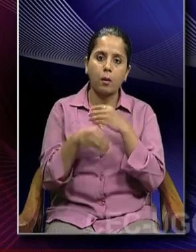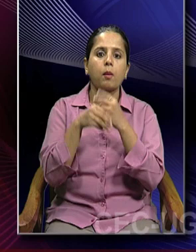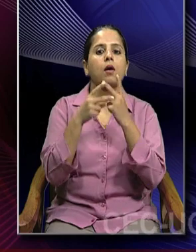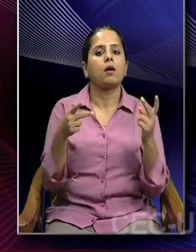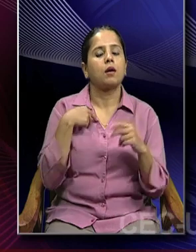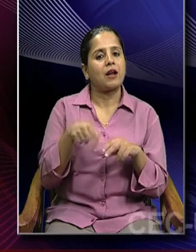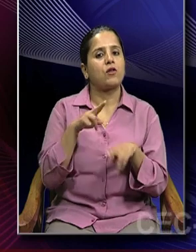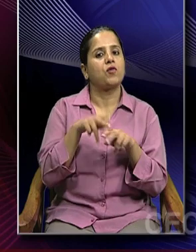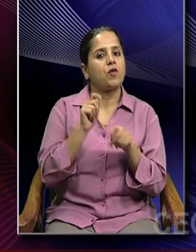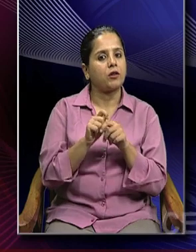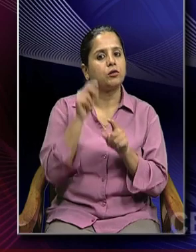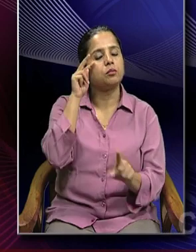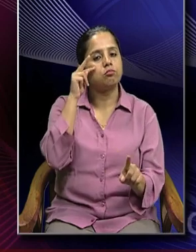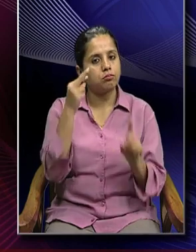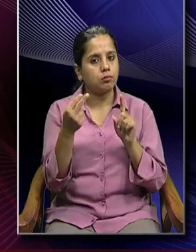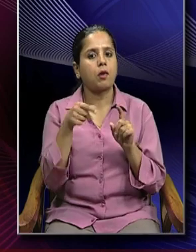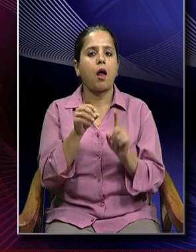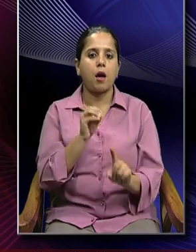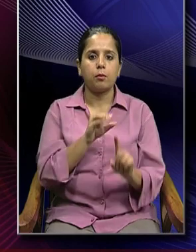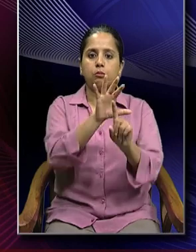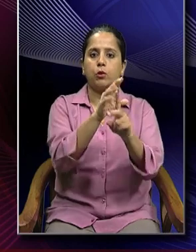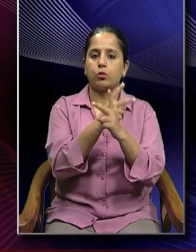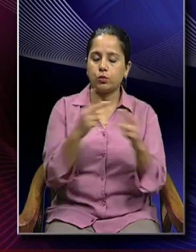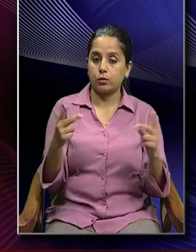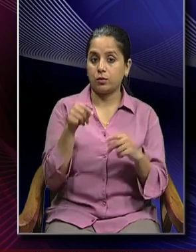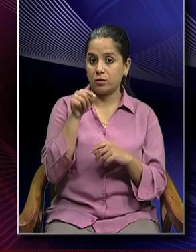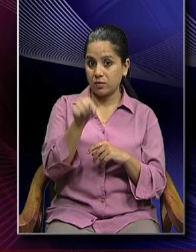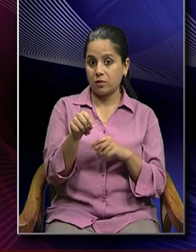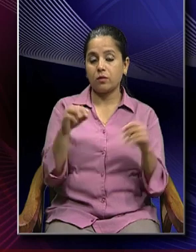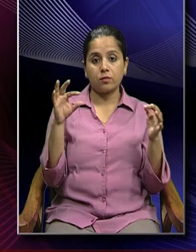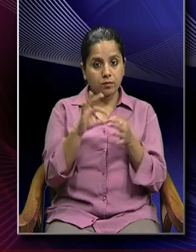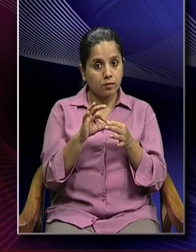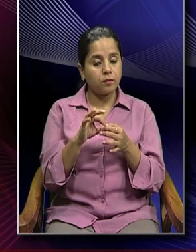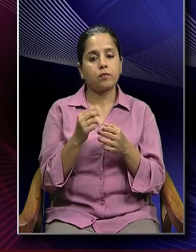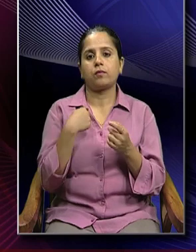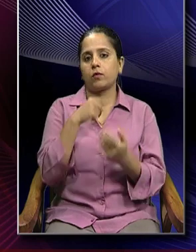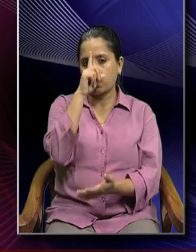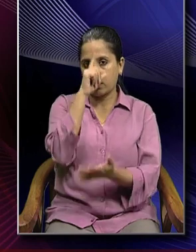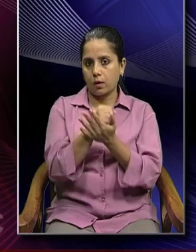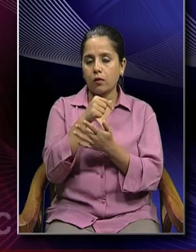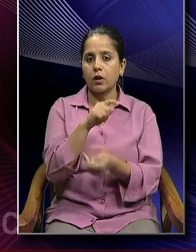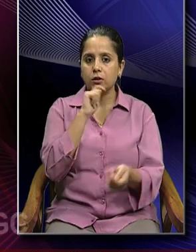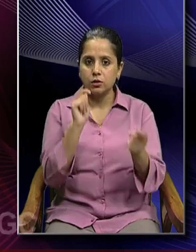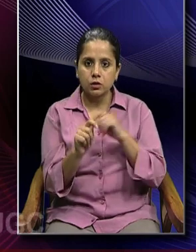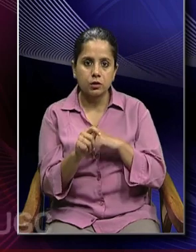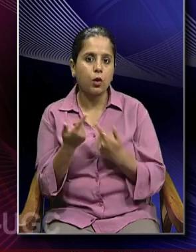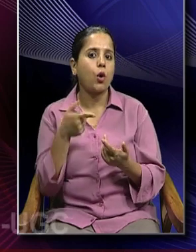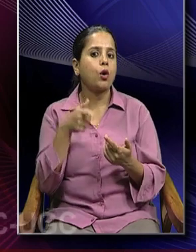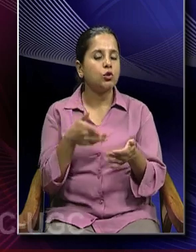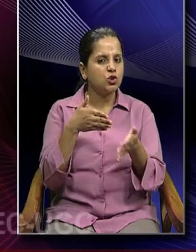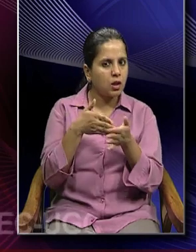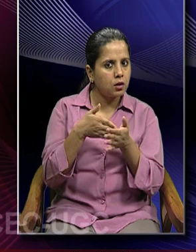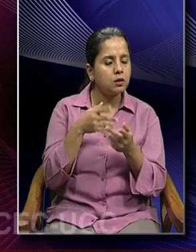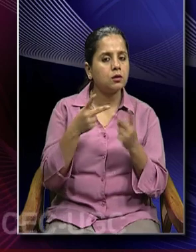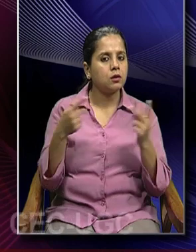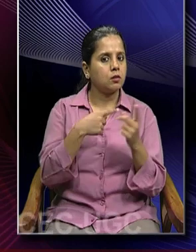it functional perspective approach. And according to this, we decide the changes and challenges in a sector